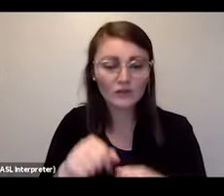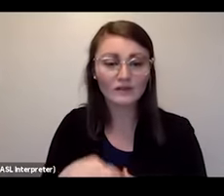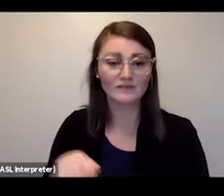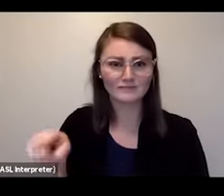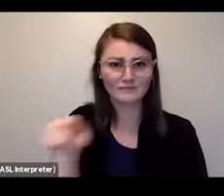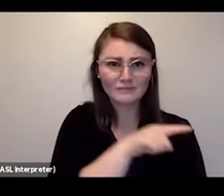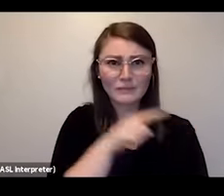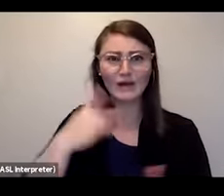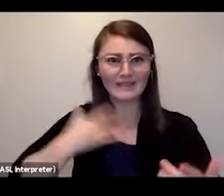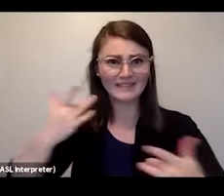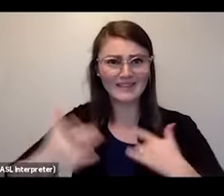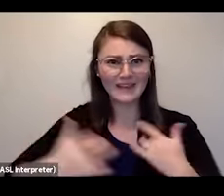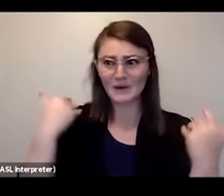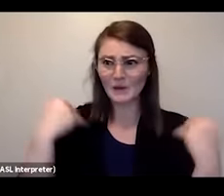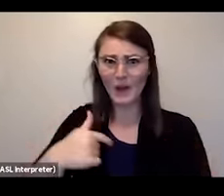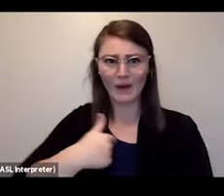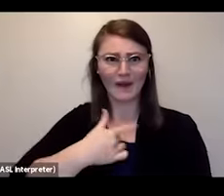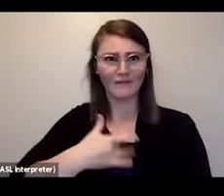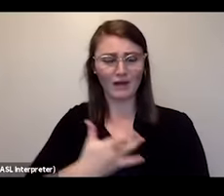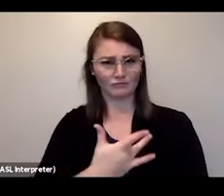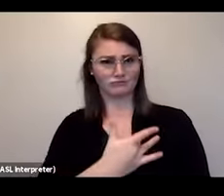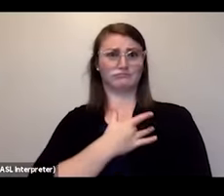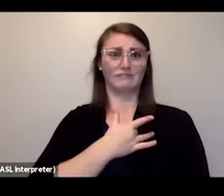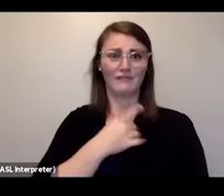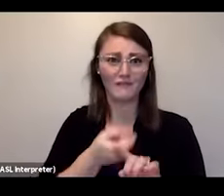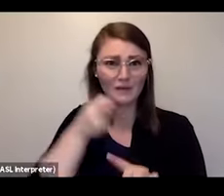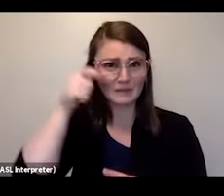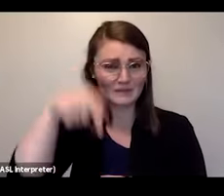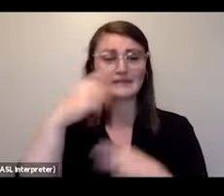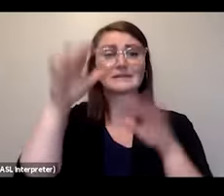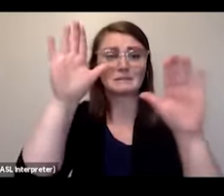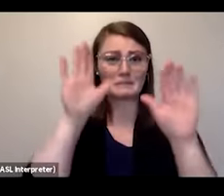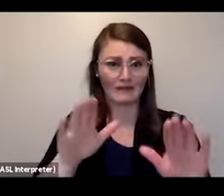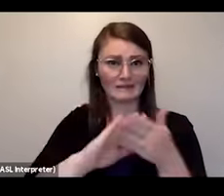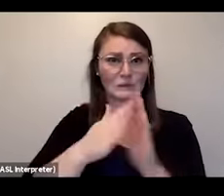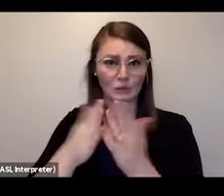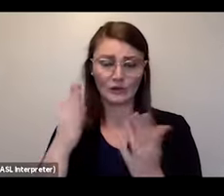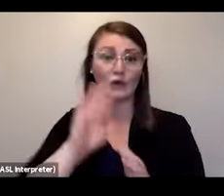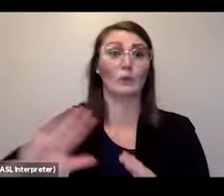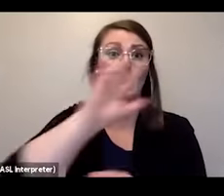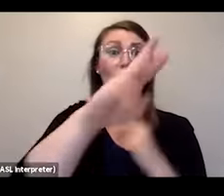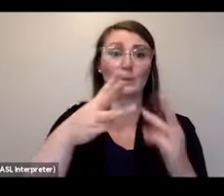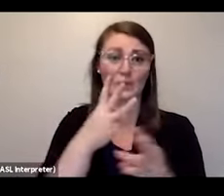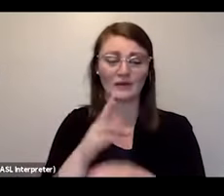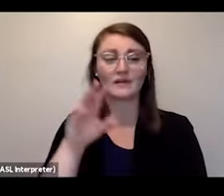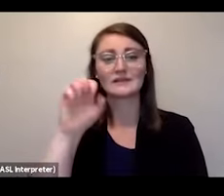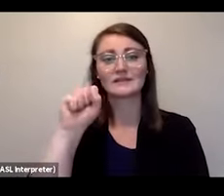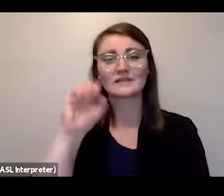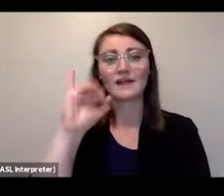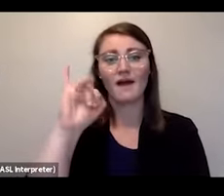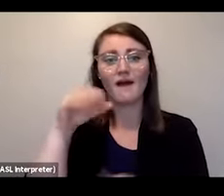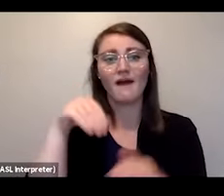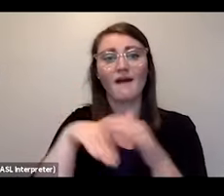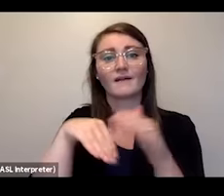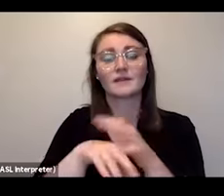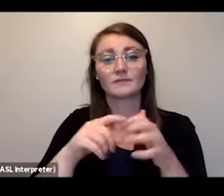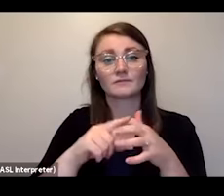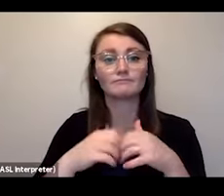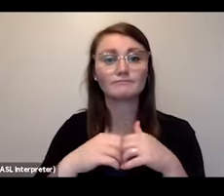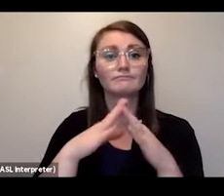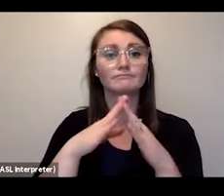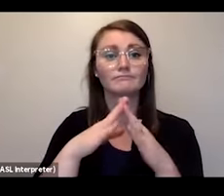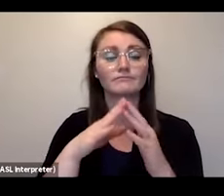of enthusiasm and support that I have witnessed from this global community. The SciAccess initiative began 1 year ago with